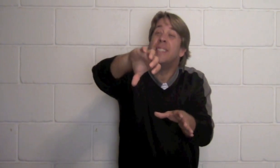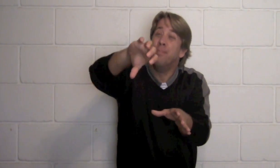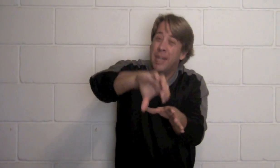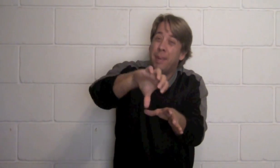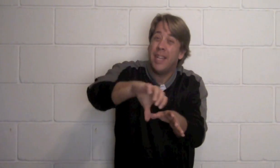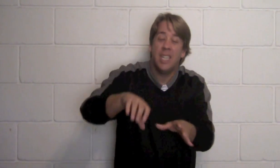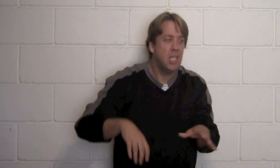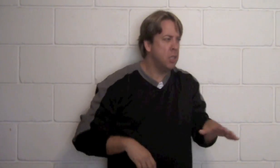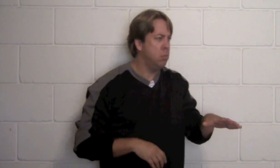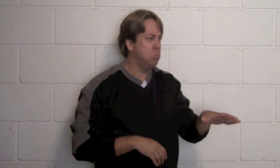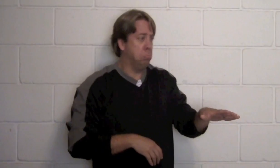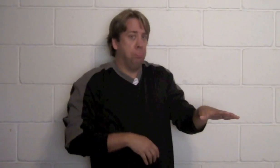and put it in the bag.